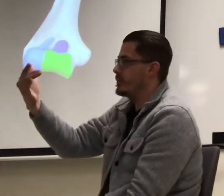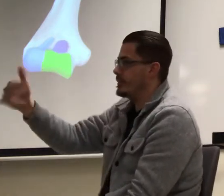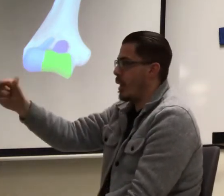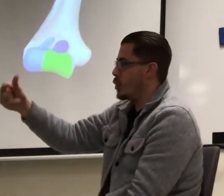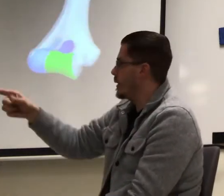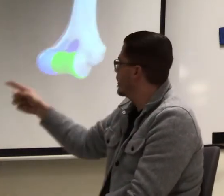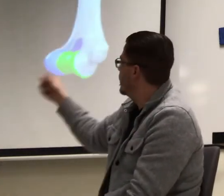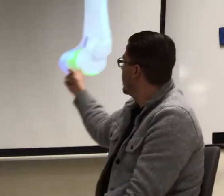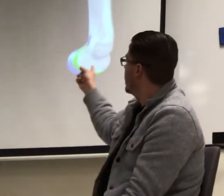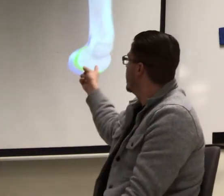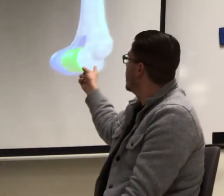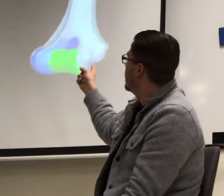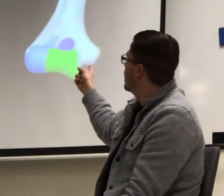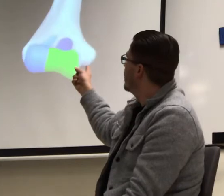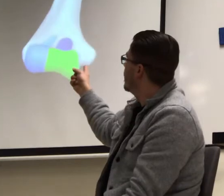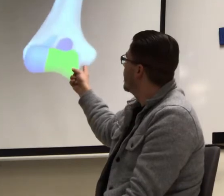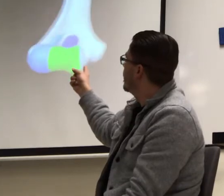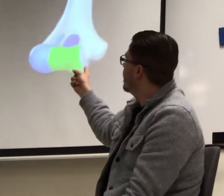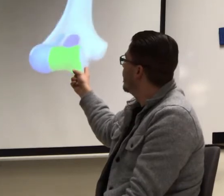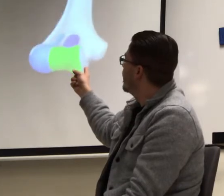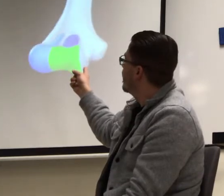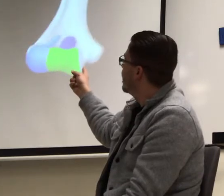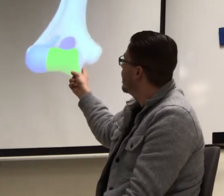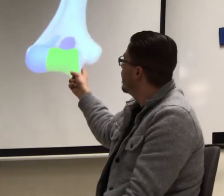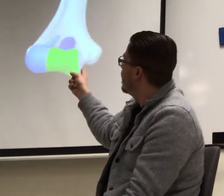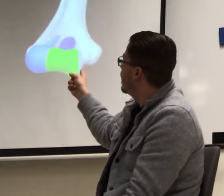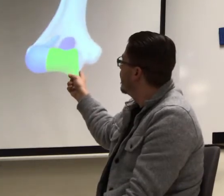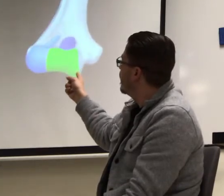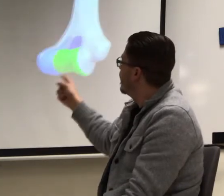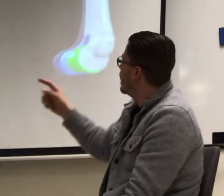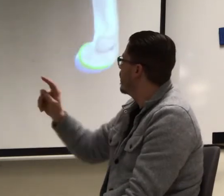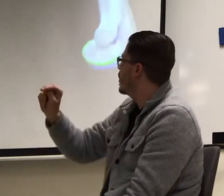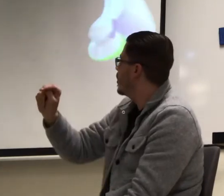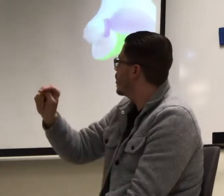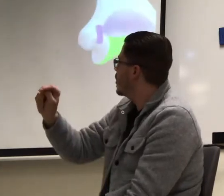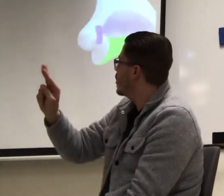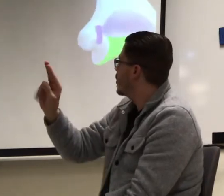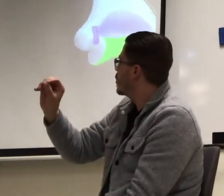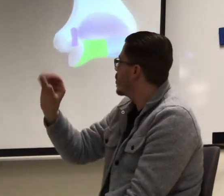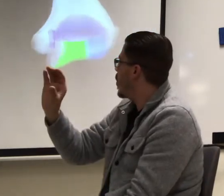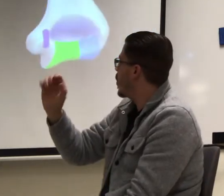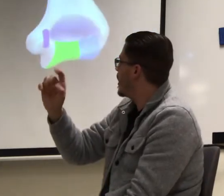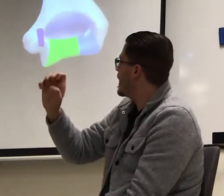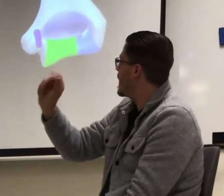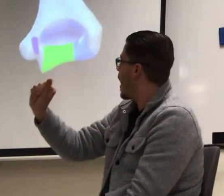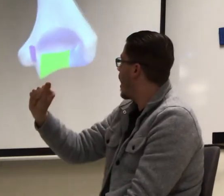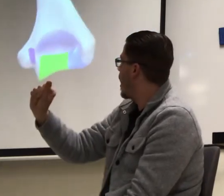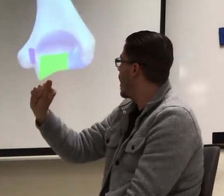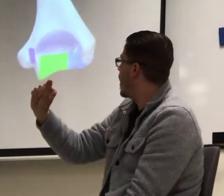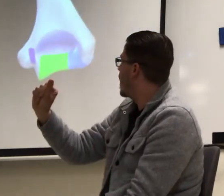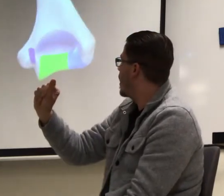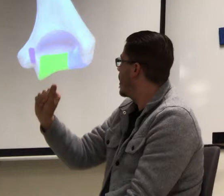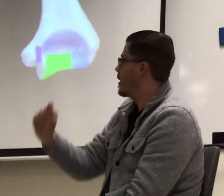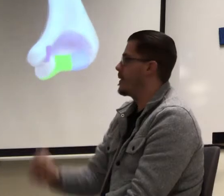the trochlea. It's more like a pulley shape. That's what they look like in the front. Here's what they look like posteriorly.